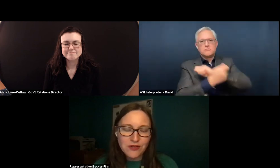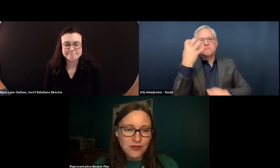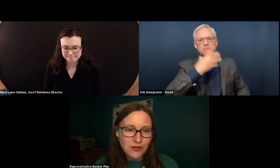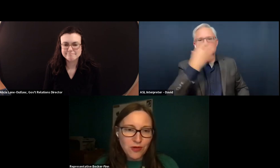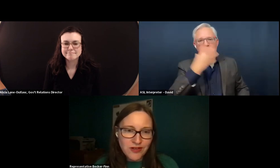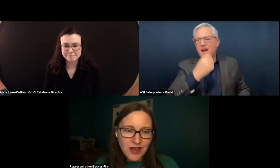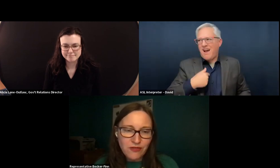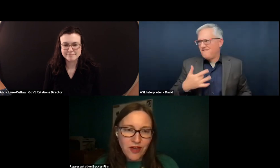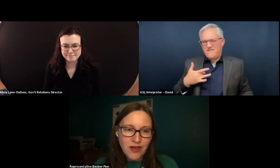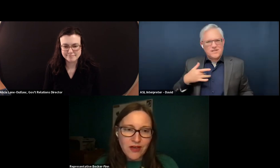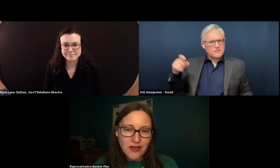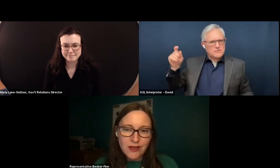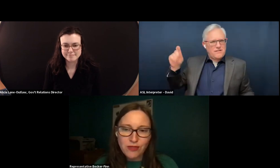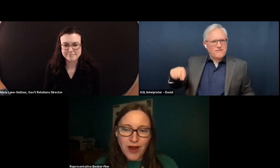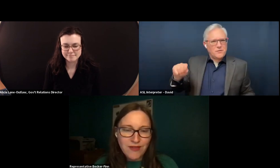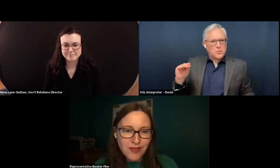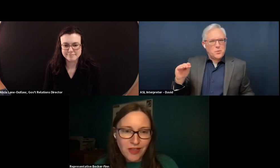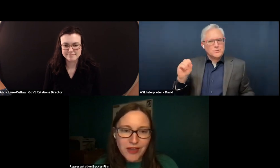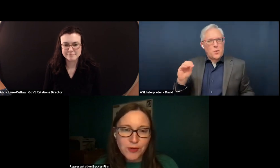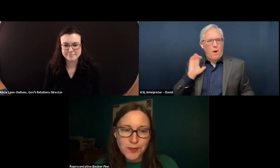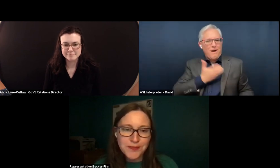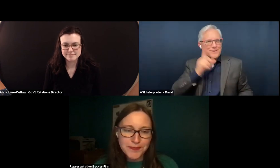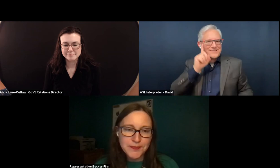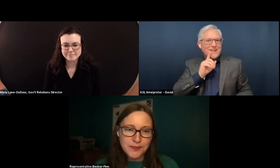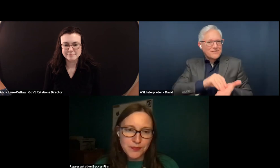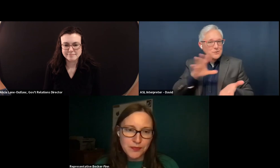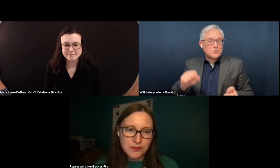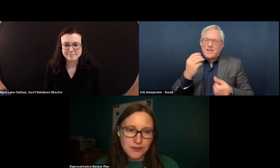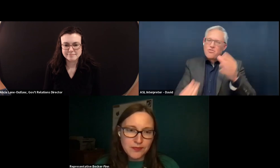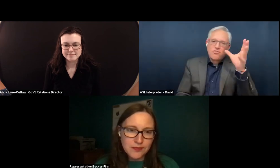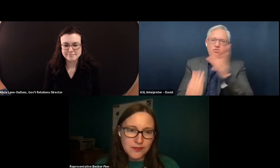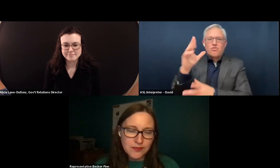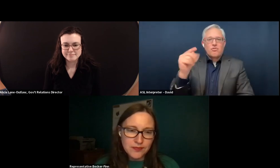our students who are deaf can thrive in the classroom.